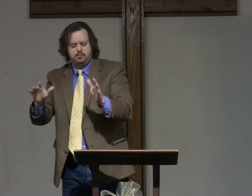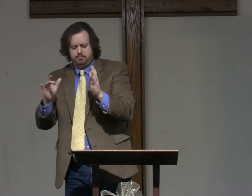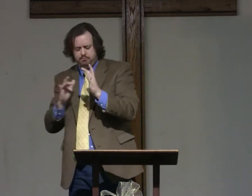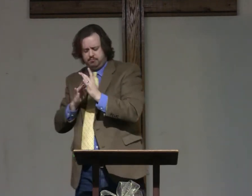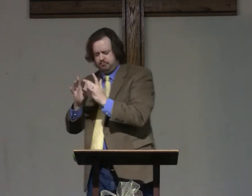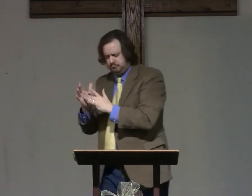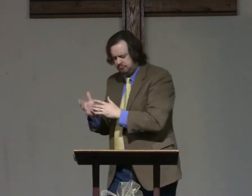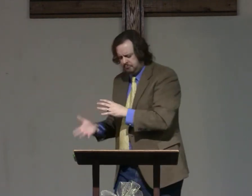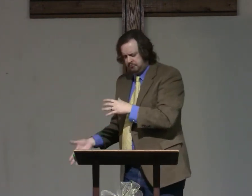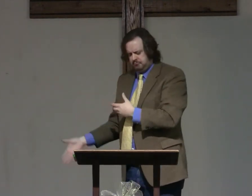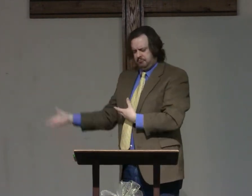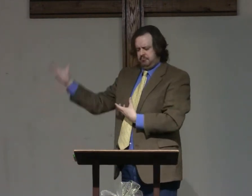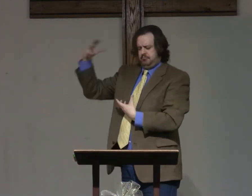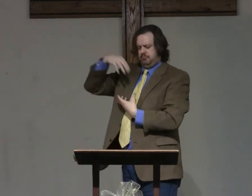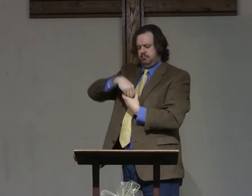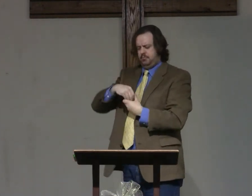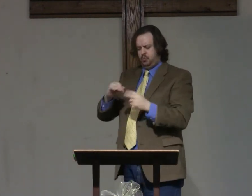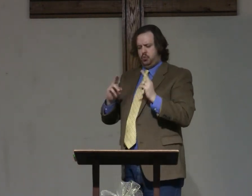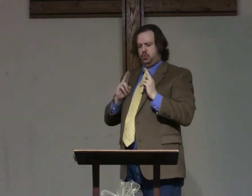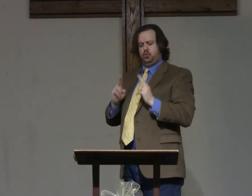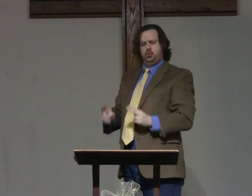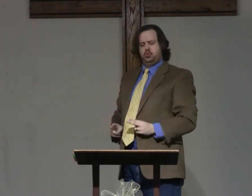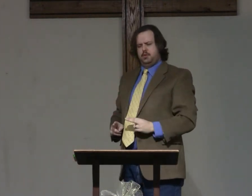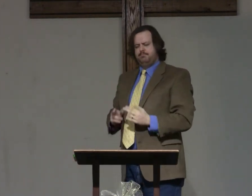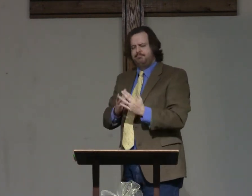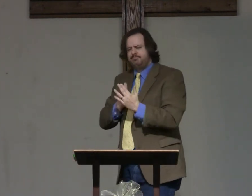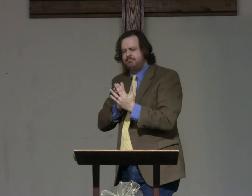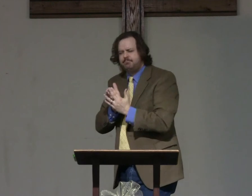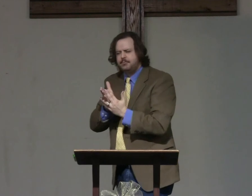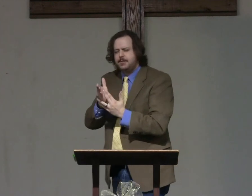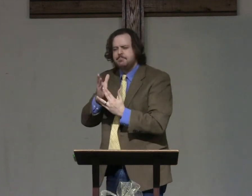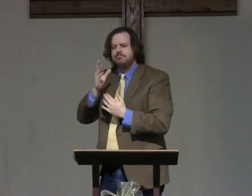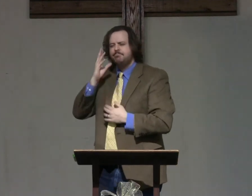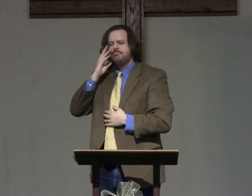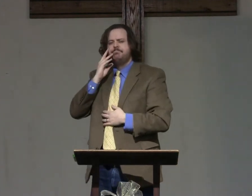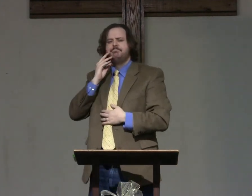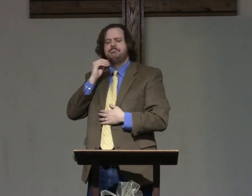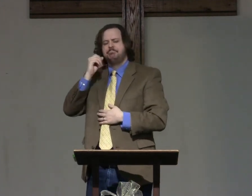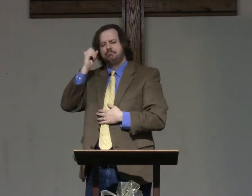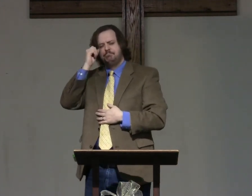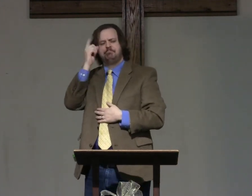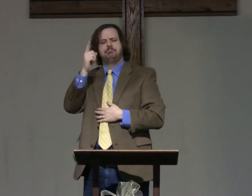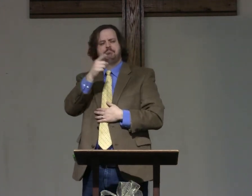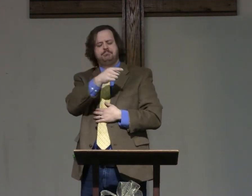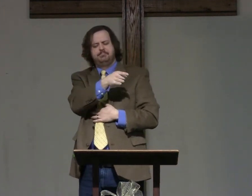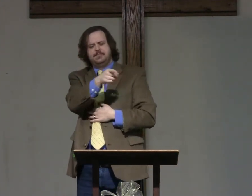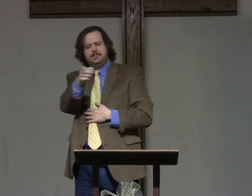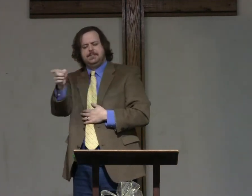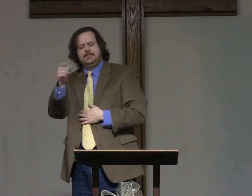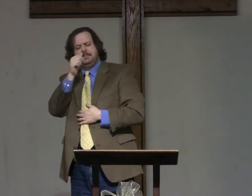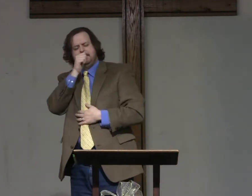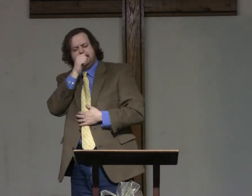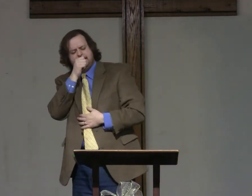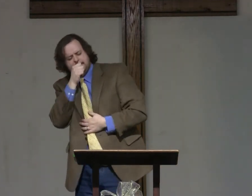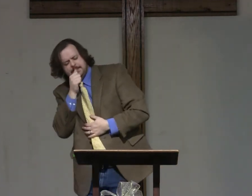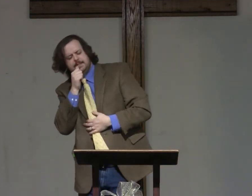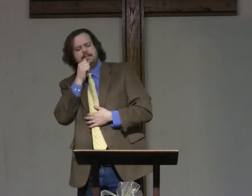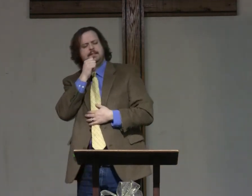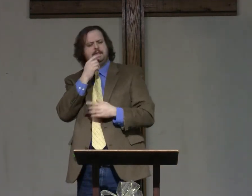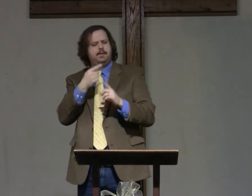through loss, and Jesus took all that on. As humanity, he understood